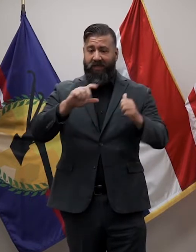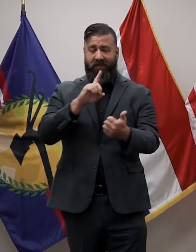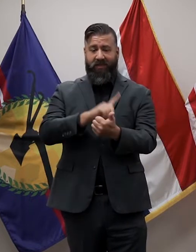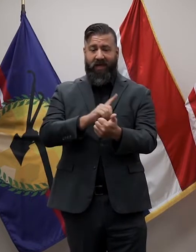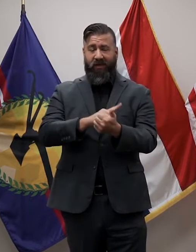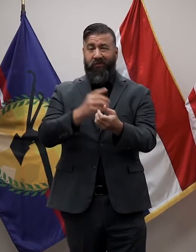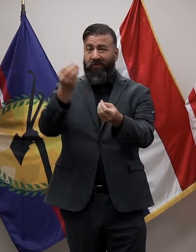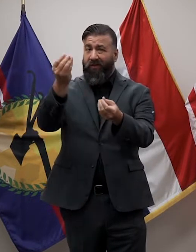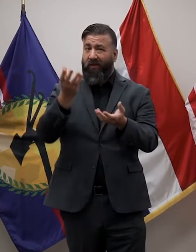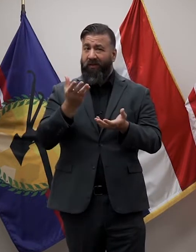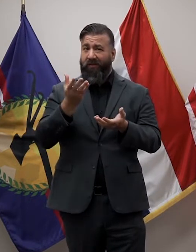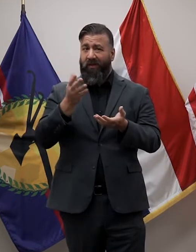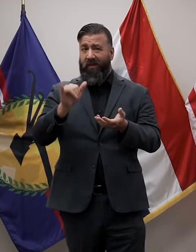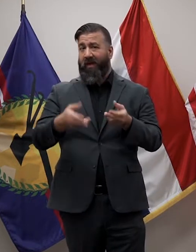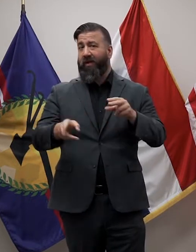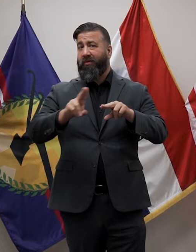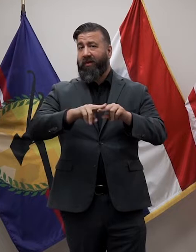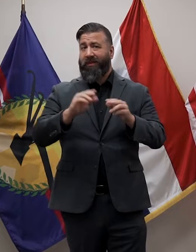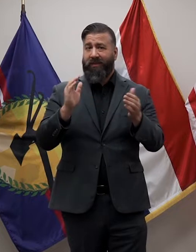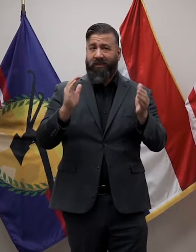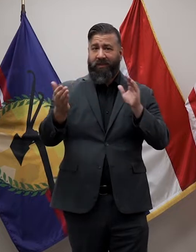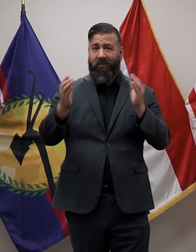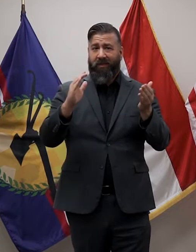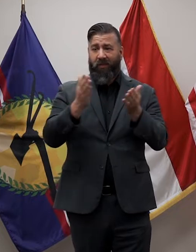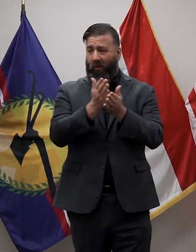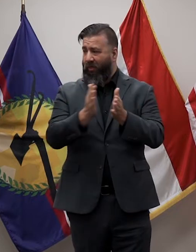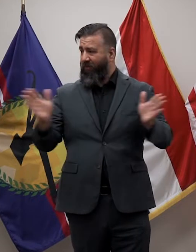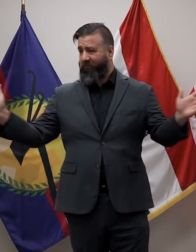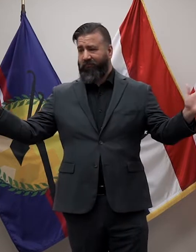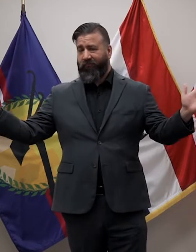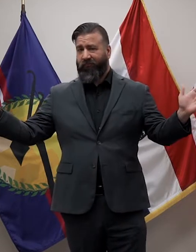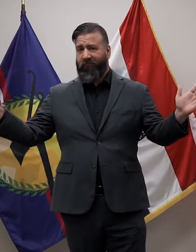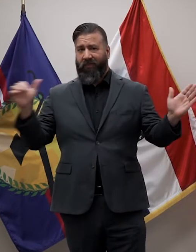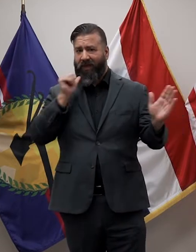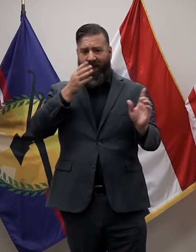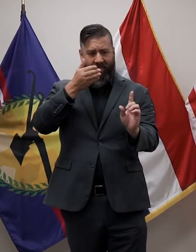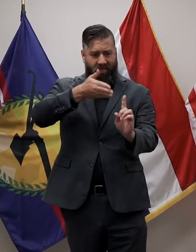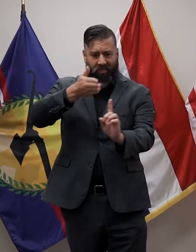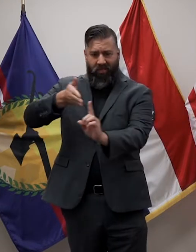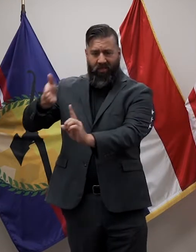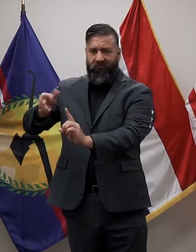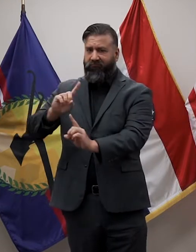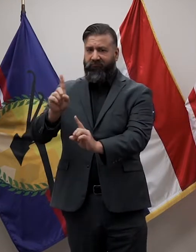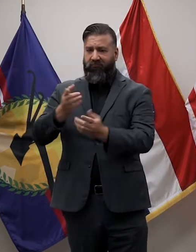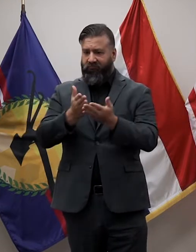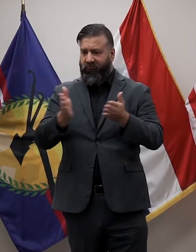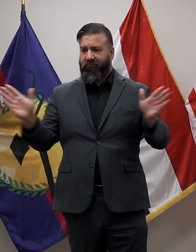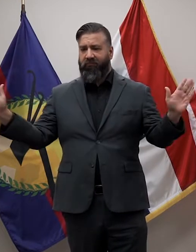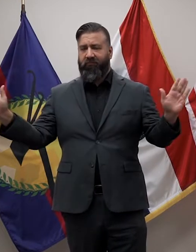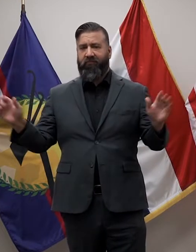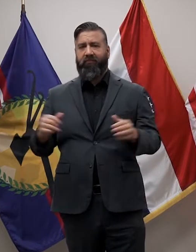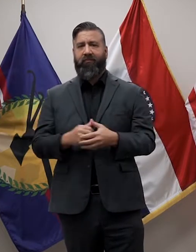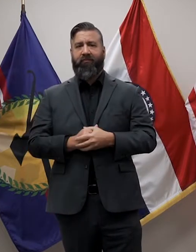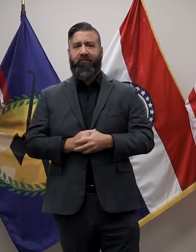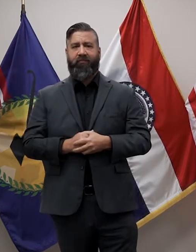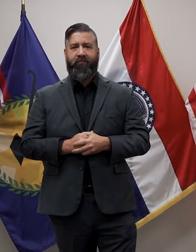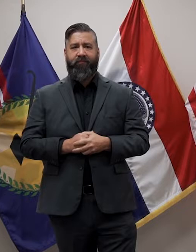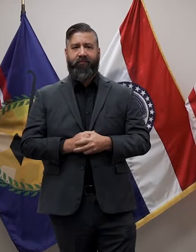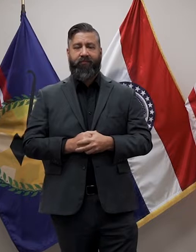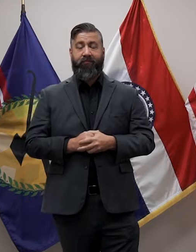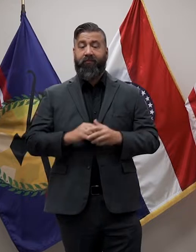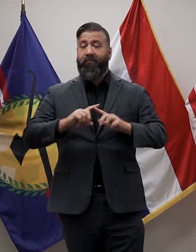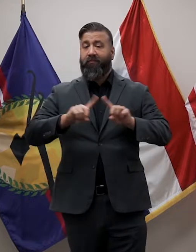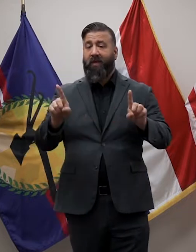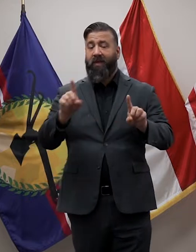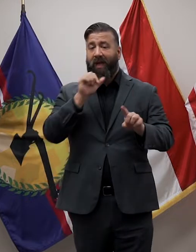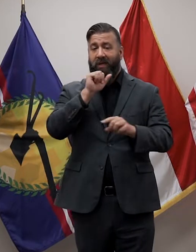systems tell us this increase appears to be across the board, not limited to any age or geography.